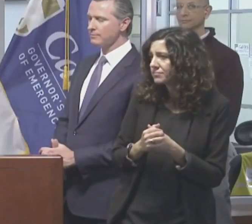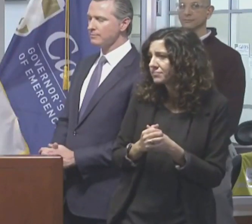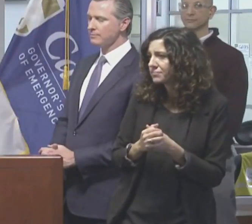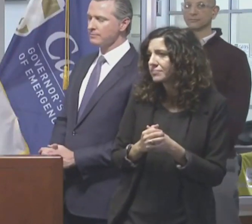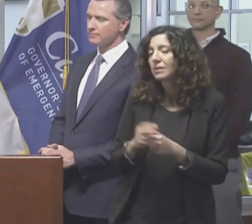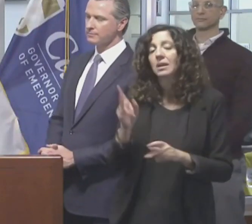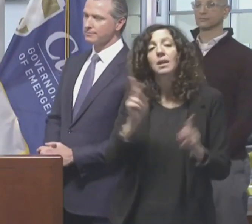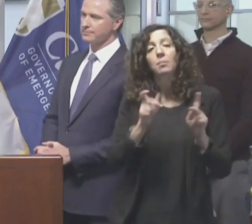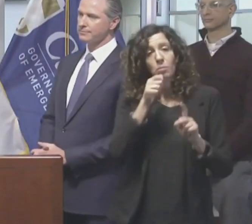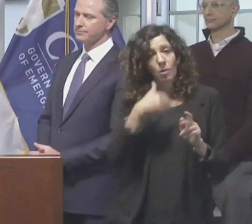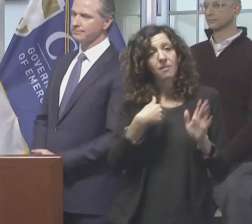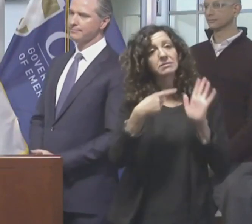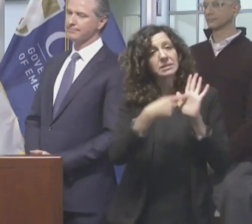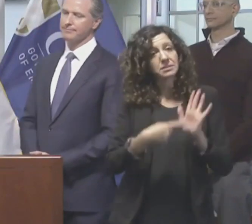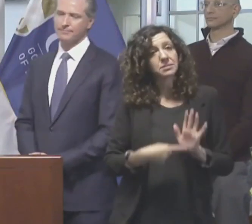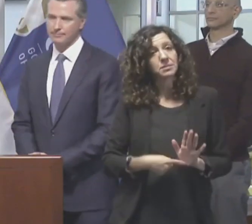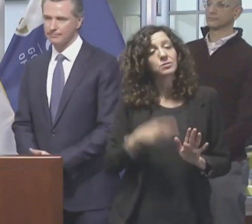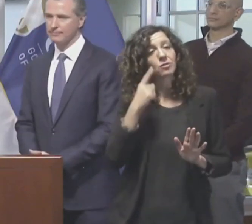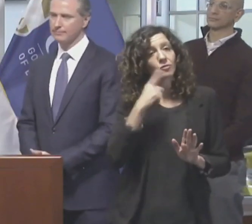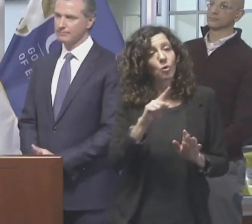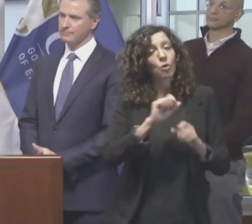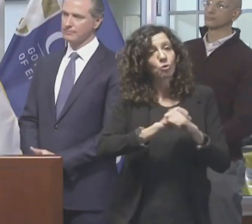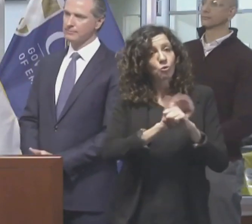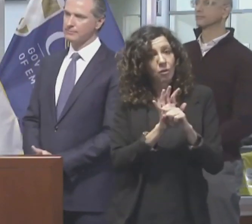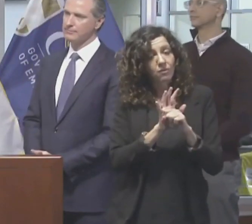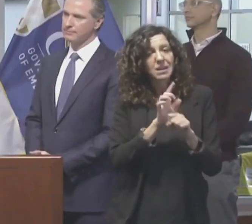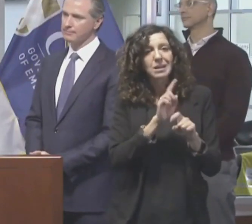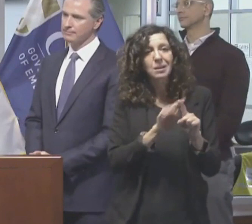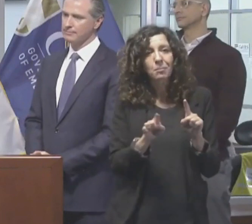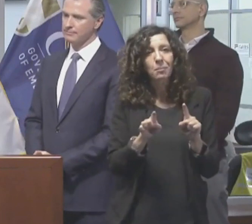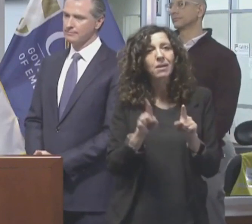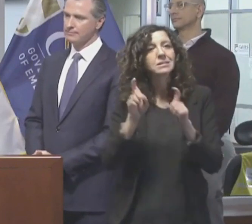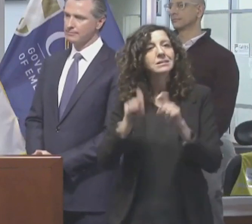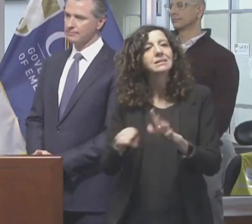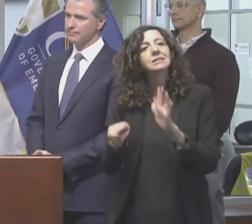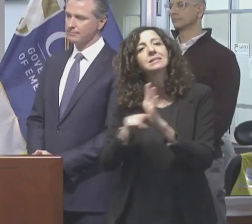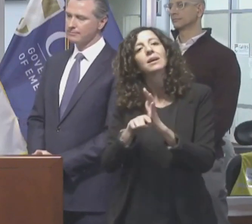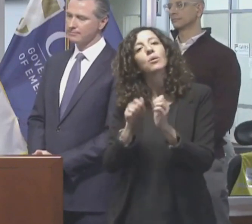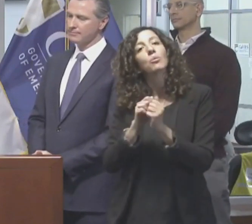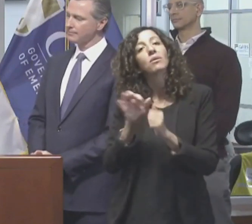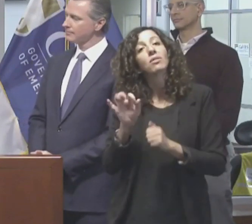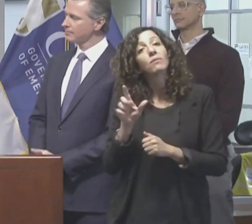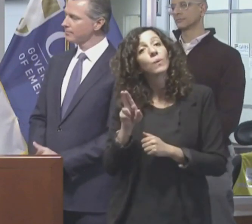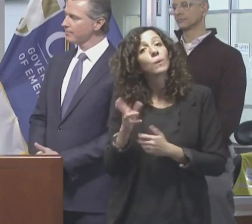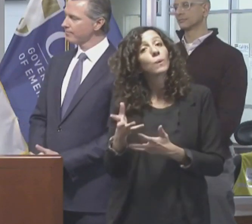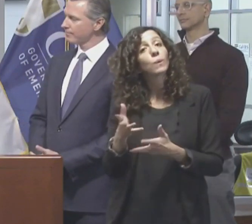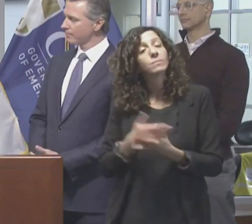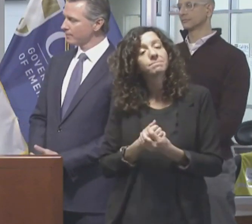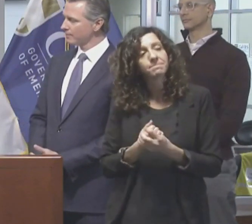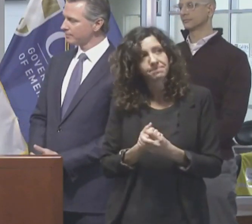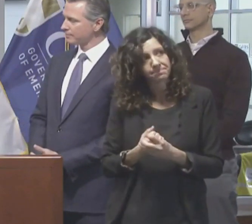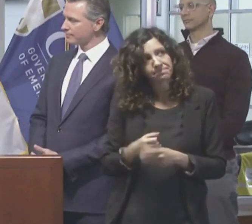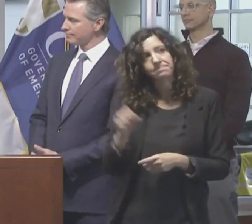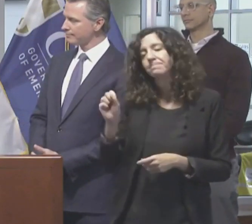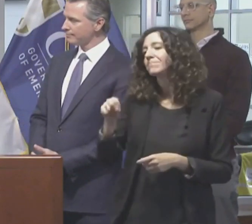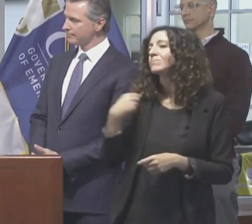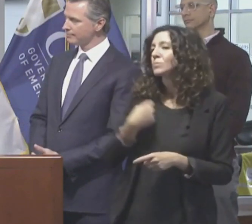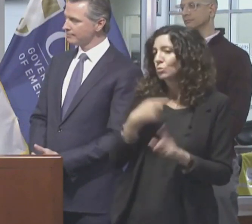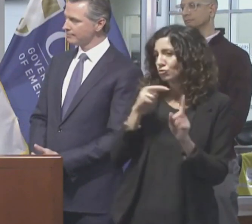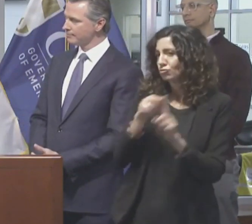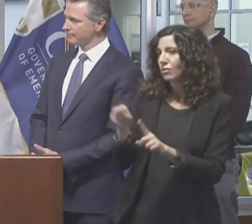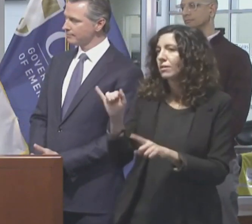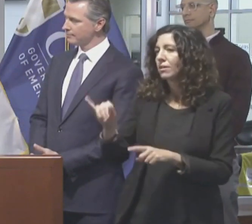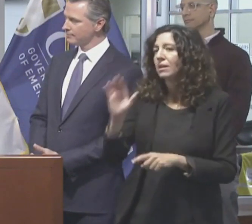People who are symptomatic, have the symptoms of the coronavirus, but tested negative for the flu. We are tracking that. We're following it. It does look